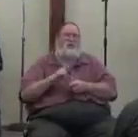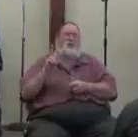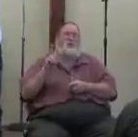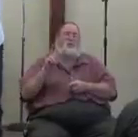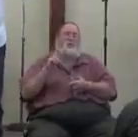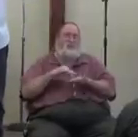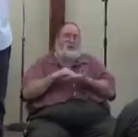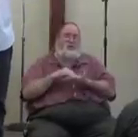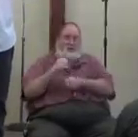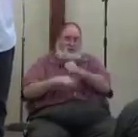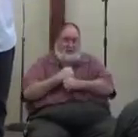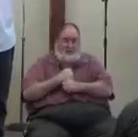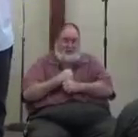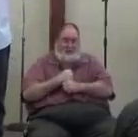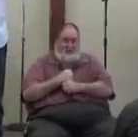Yes, thank you.